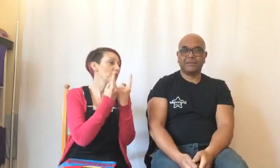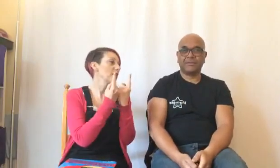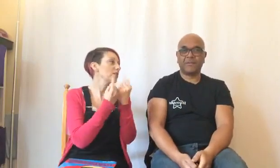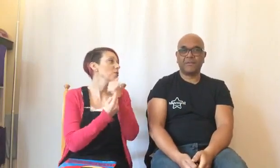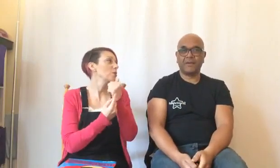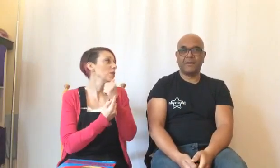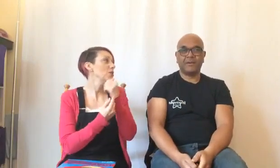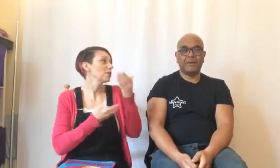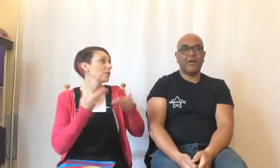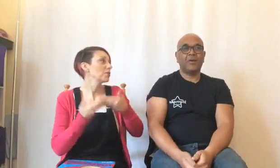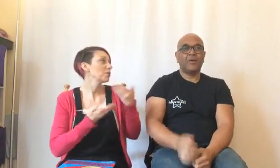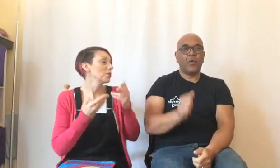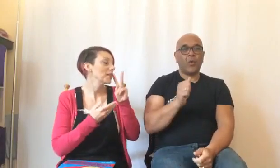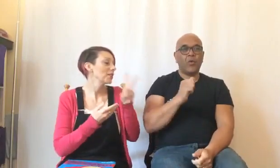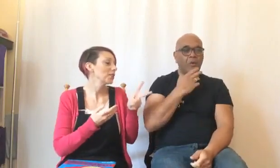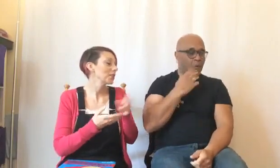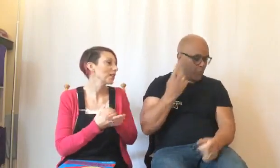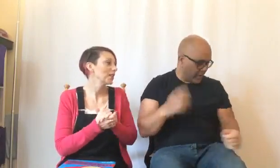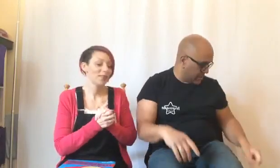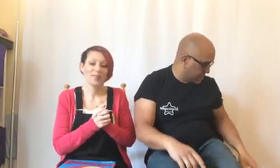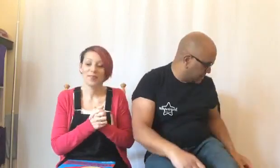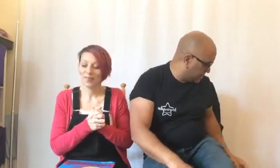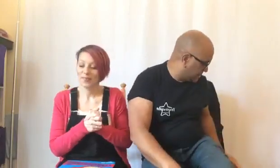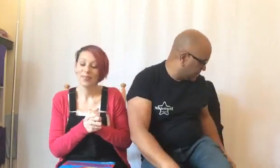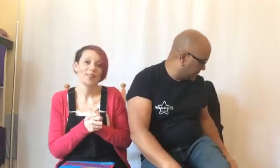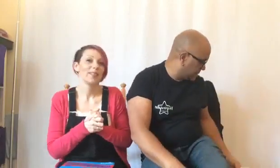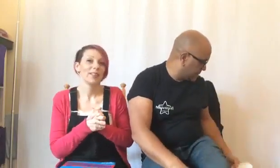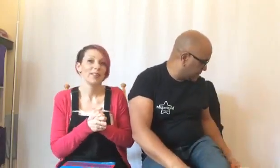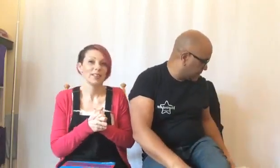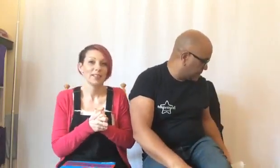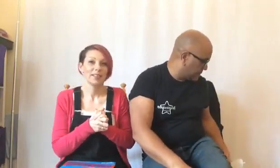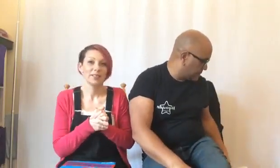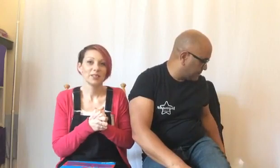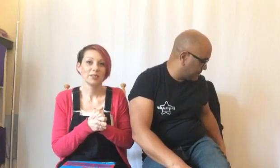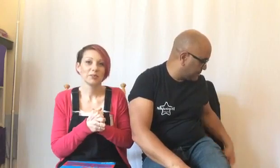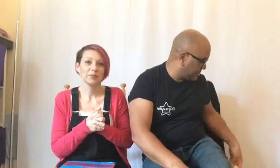got some things that you're going to be using for your story? Let's have a look. Oh, yeah.